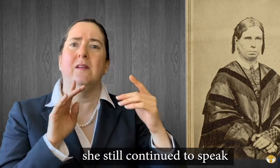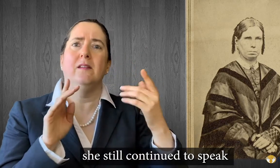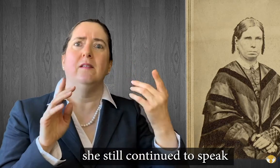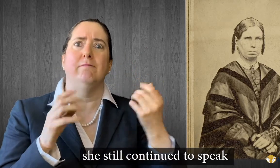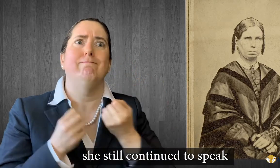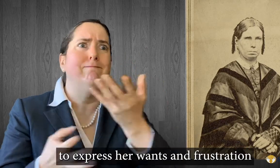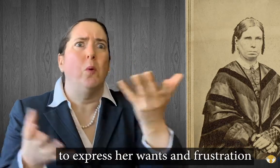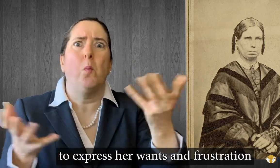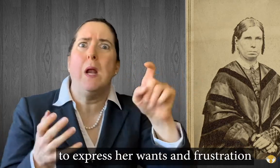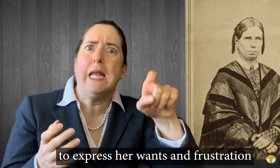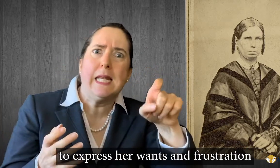wants and frustration.